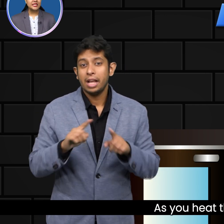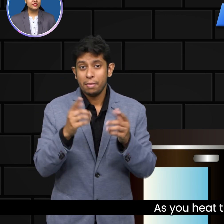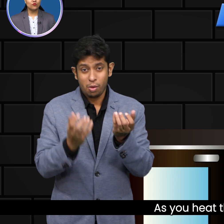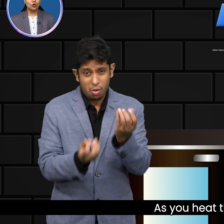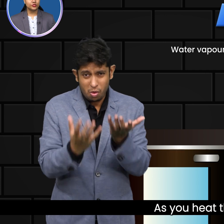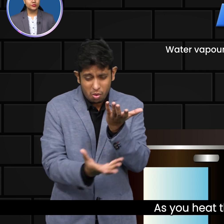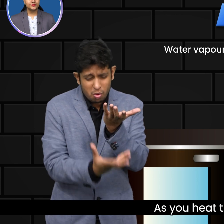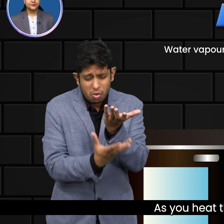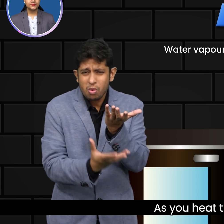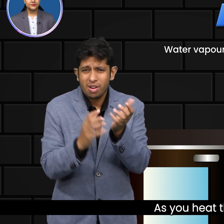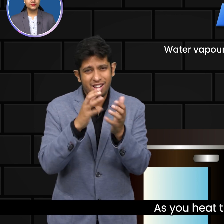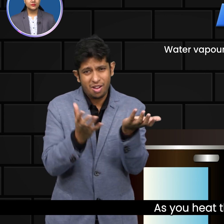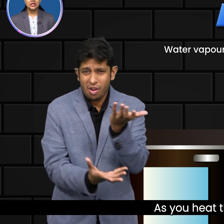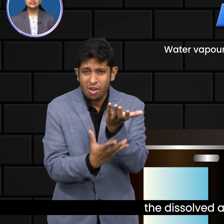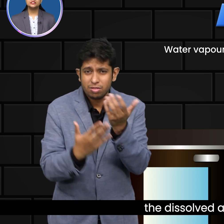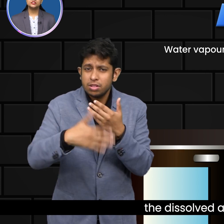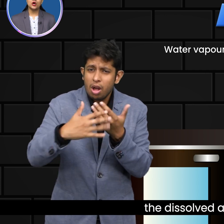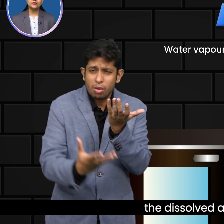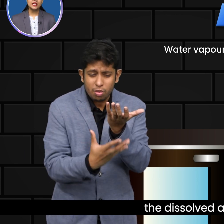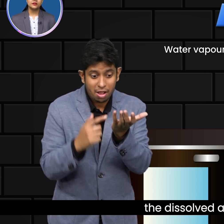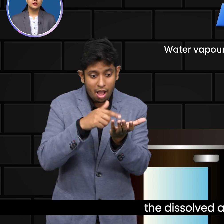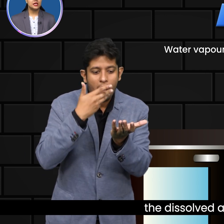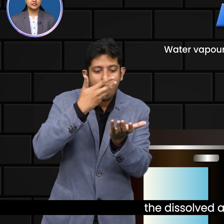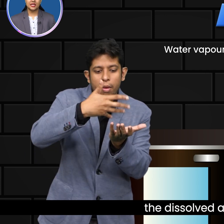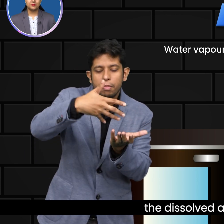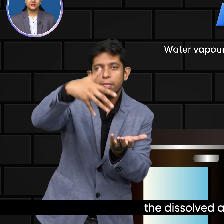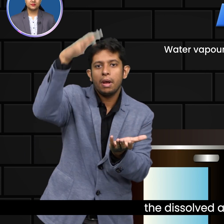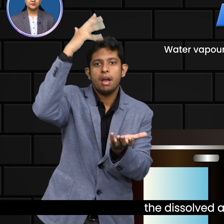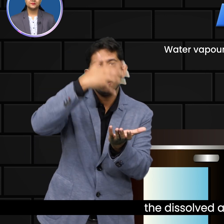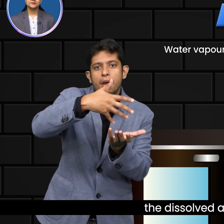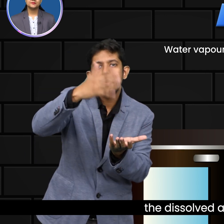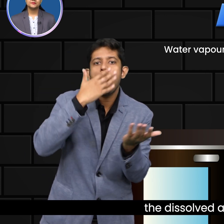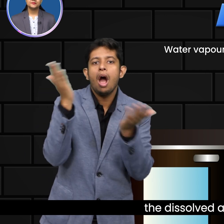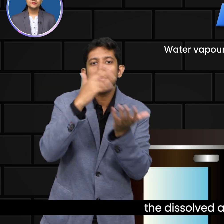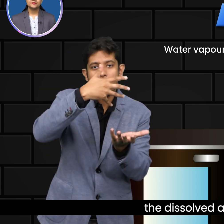As you heat the water, the dissolved air escapes.